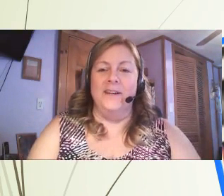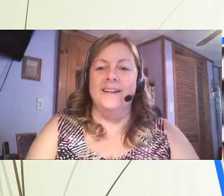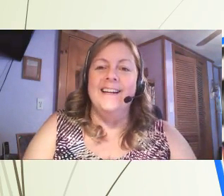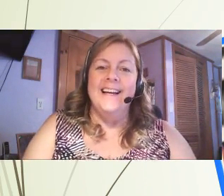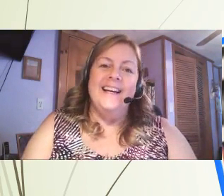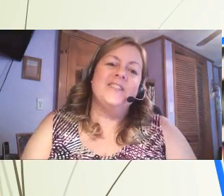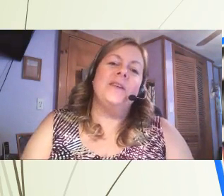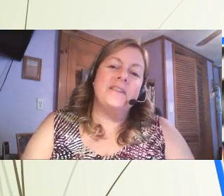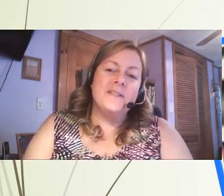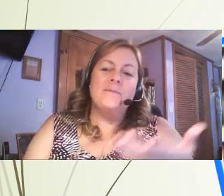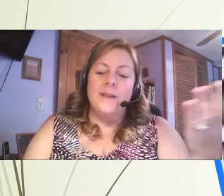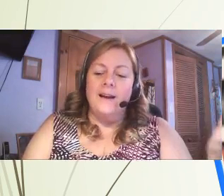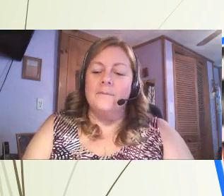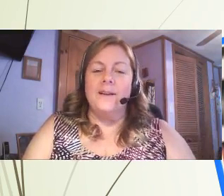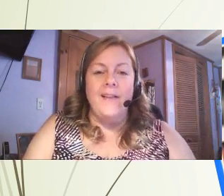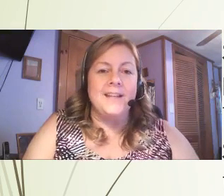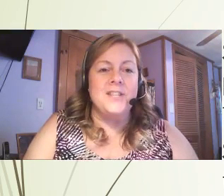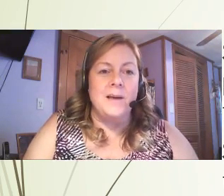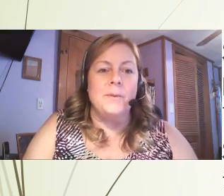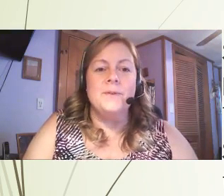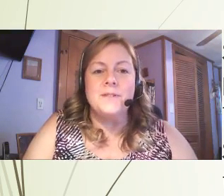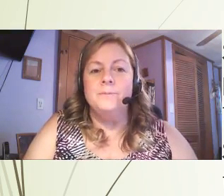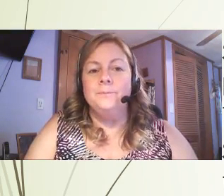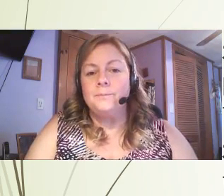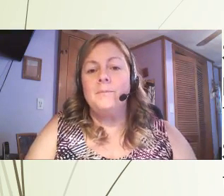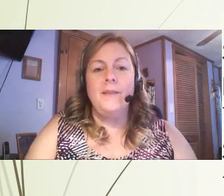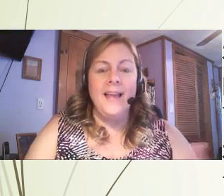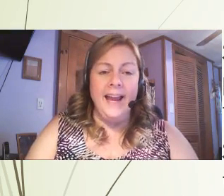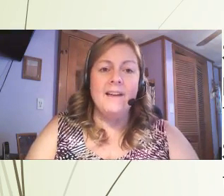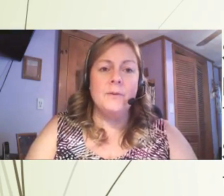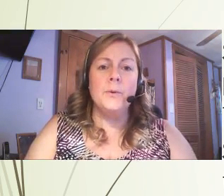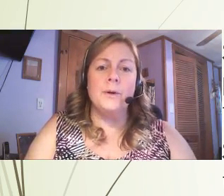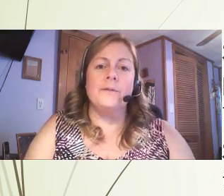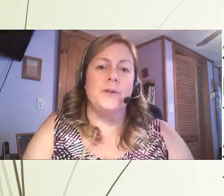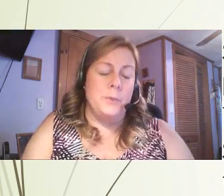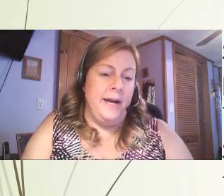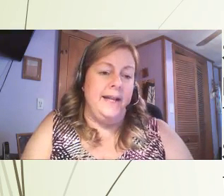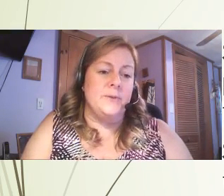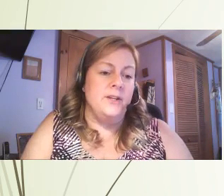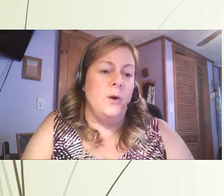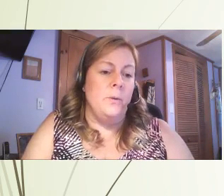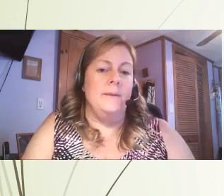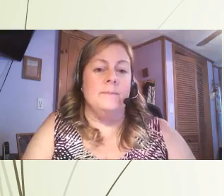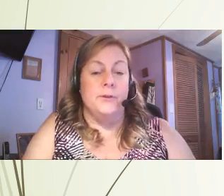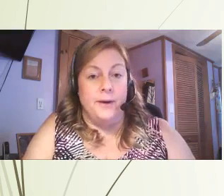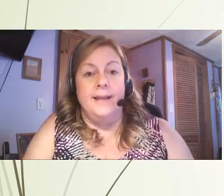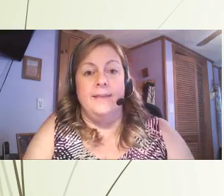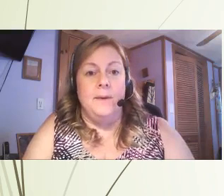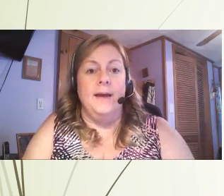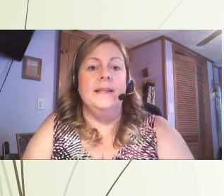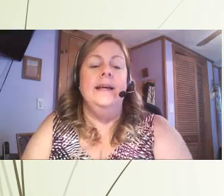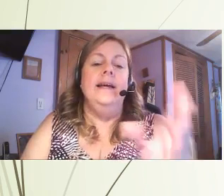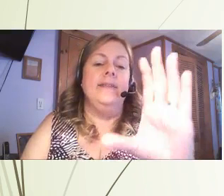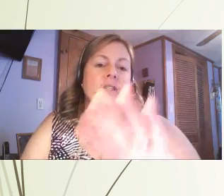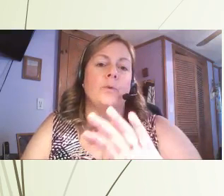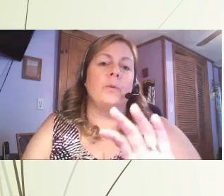time here. So these are some collage samples. I have the rubric for grading, so they know what I'm grading them